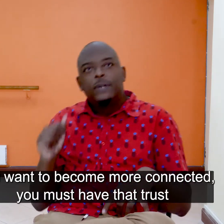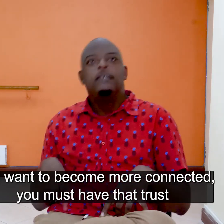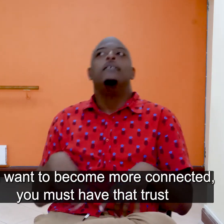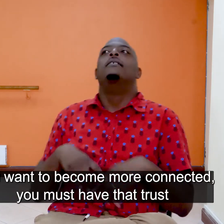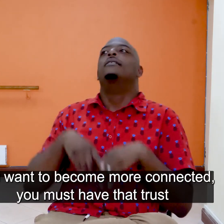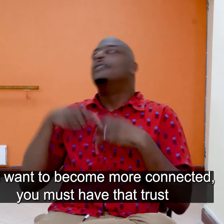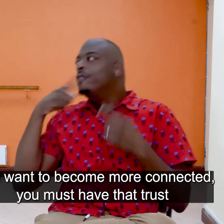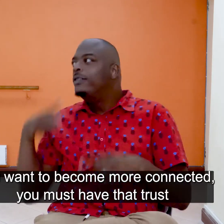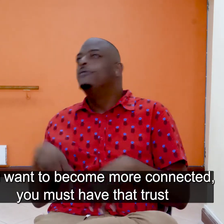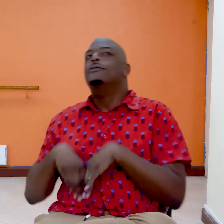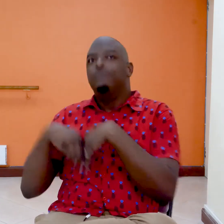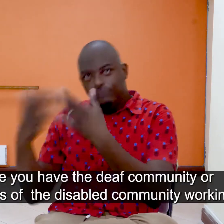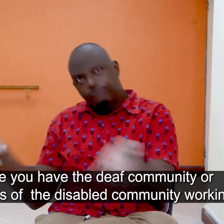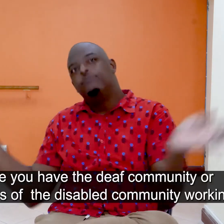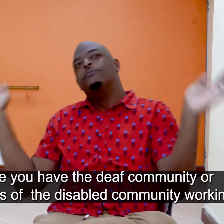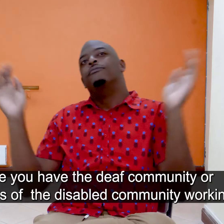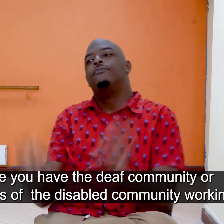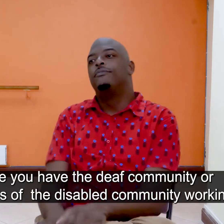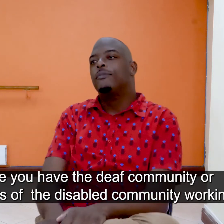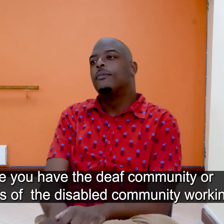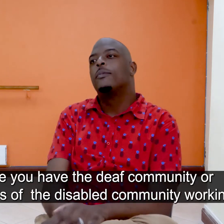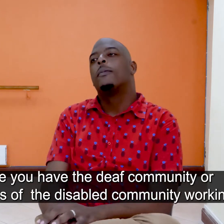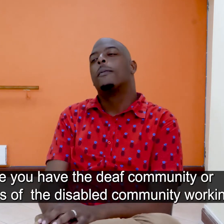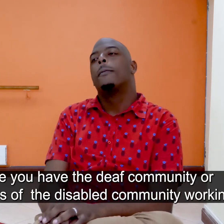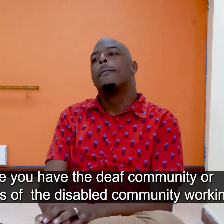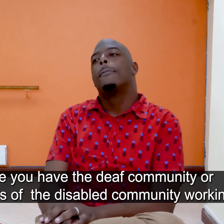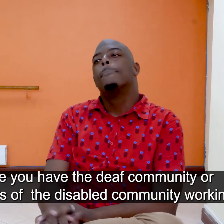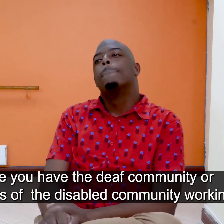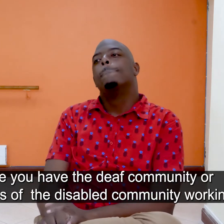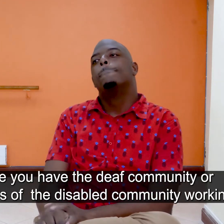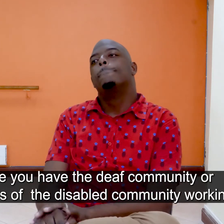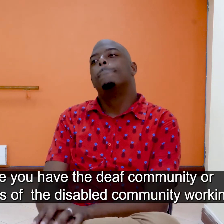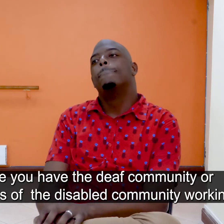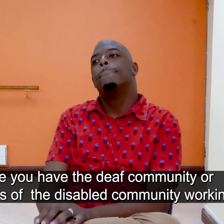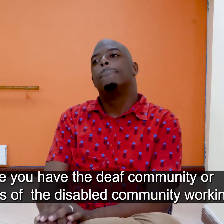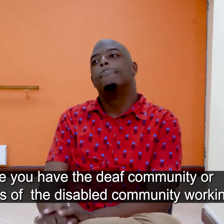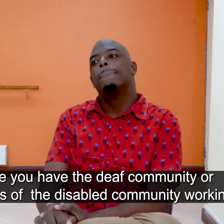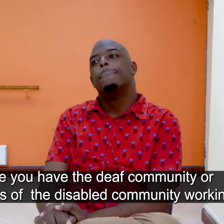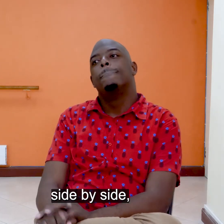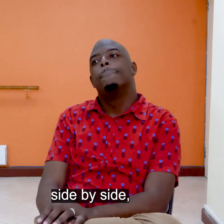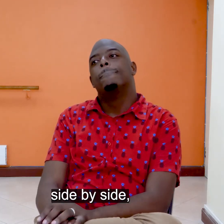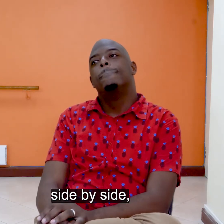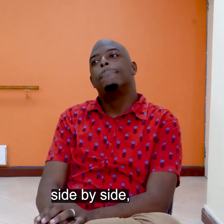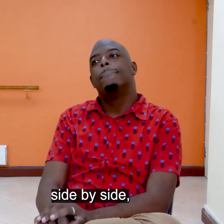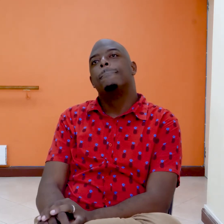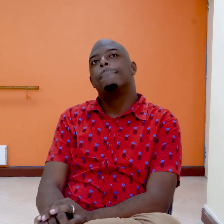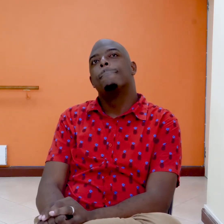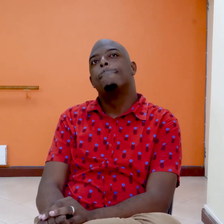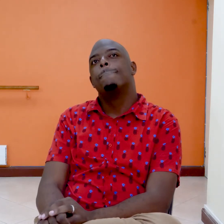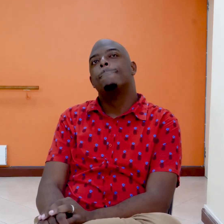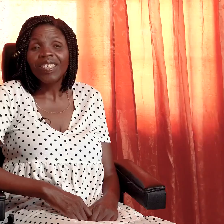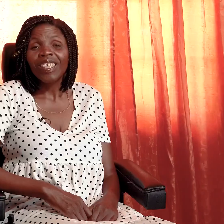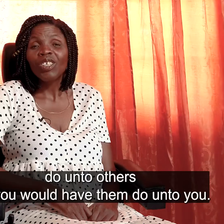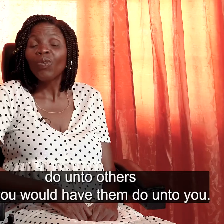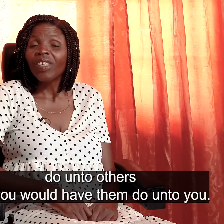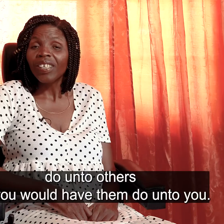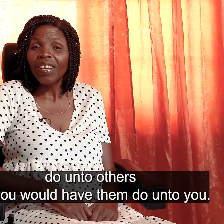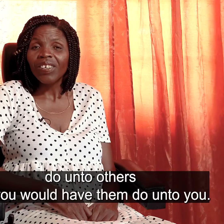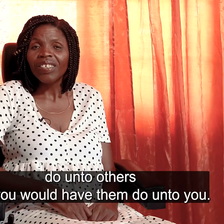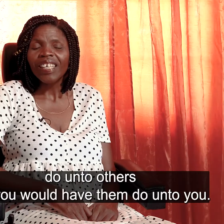have that trust where you have the deaf community or members of the disabled community working side by side. Do unto others as you